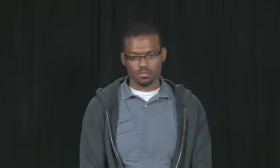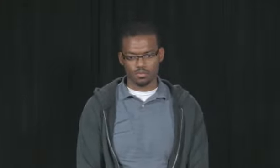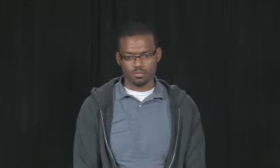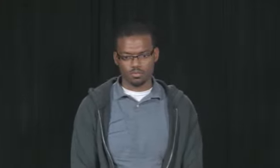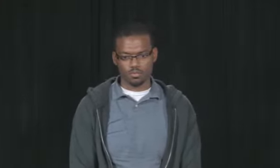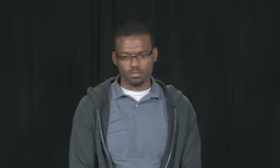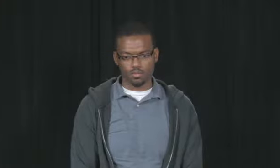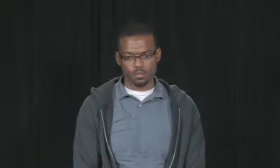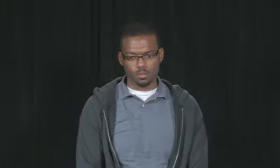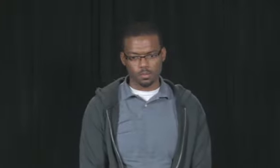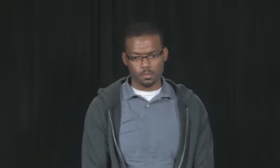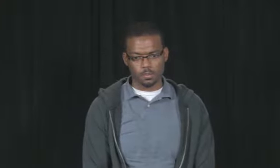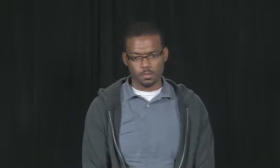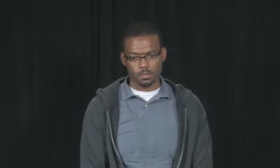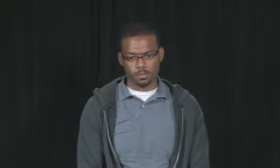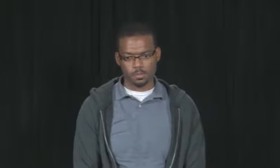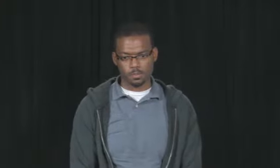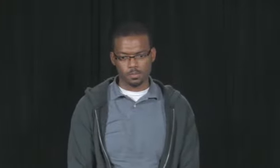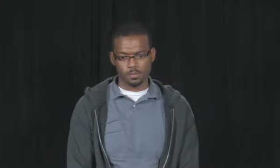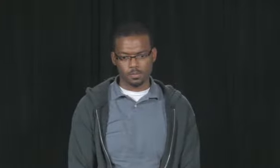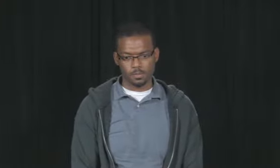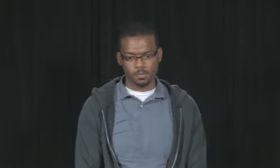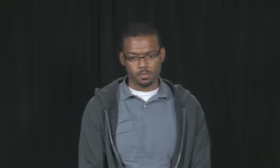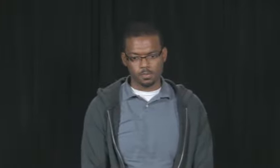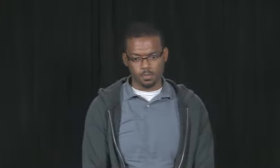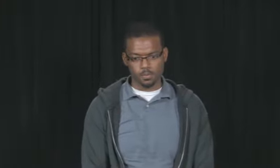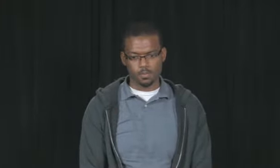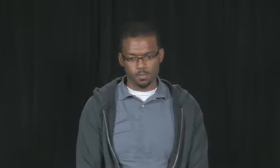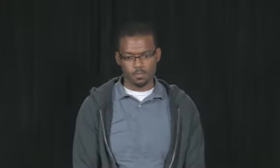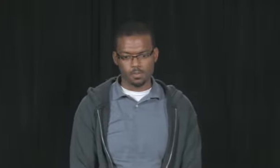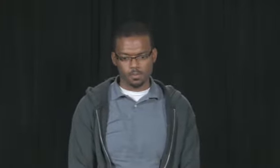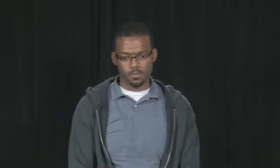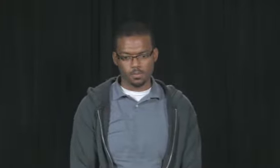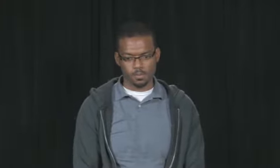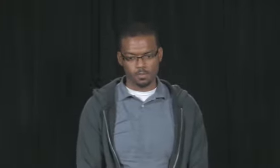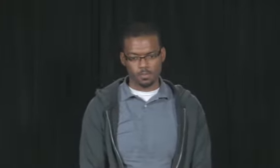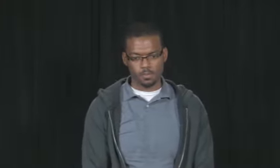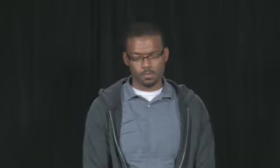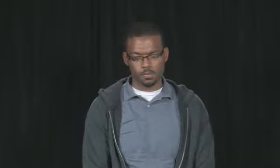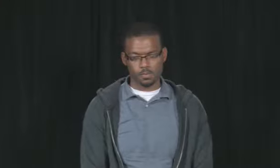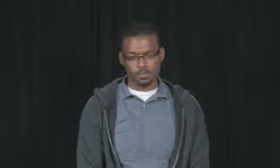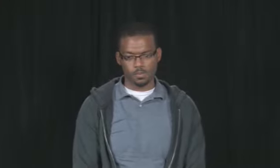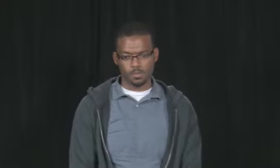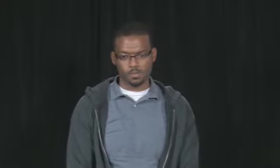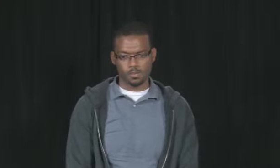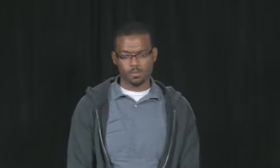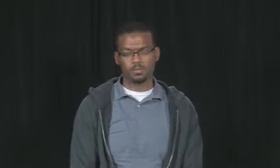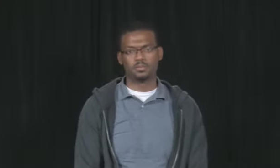form, we're not speaking a structure, we're speaking thoughts. And actually we're speaking